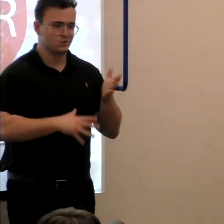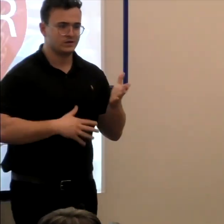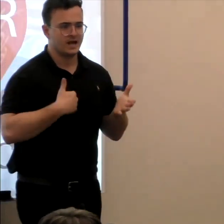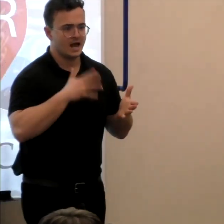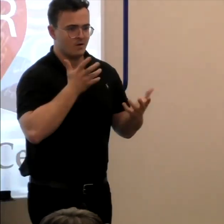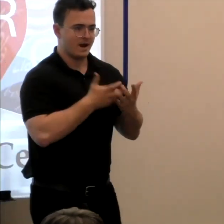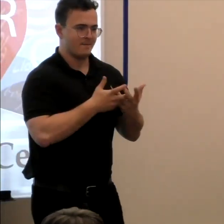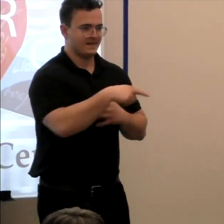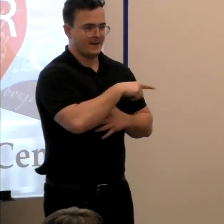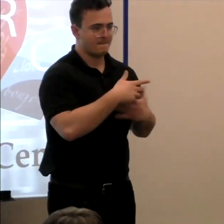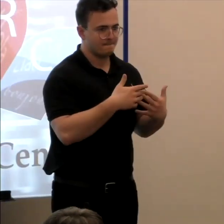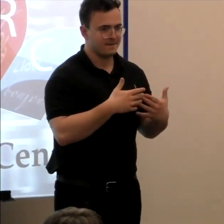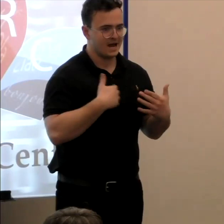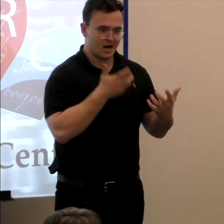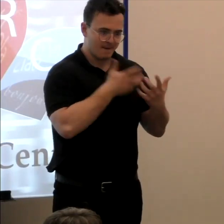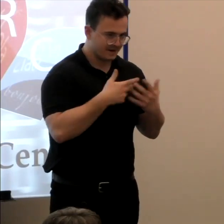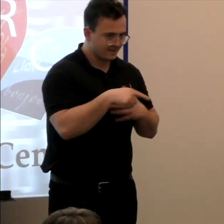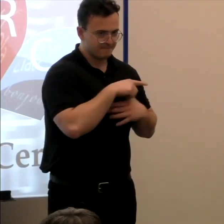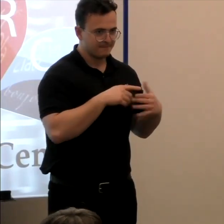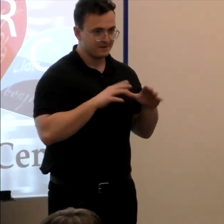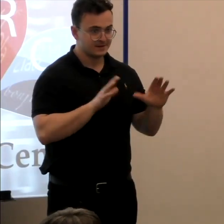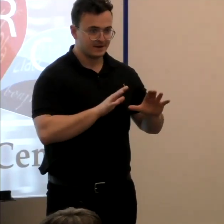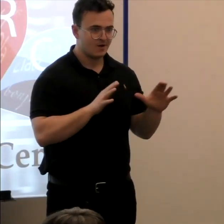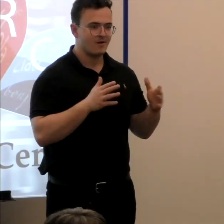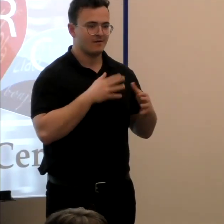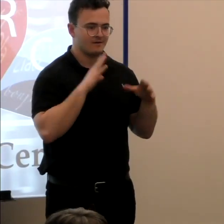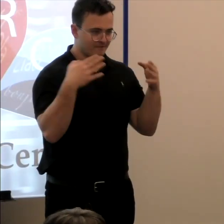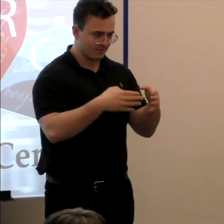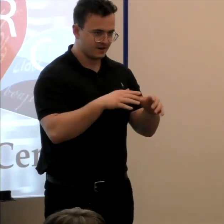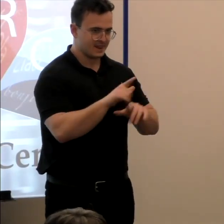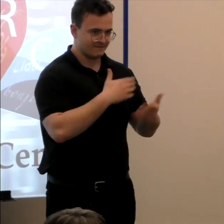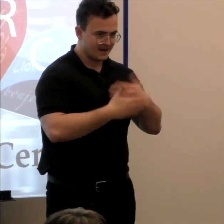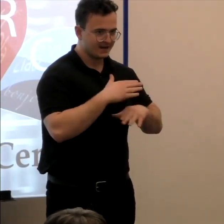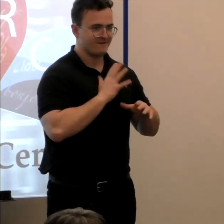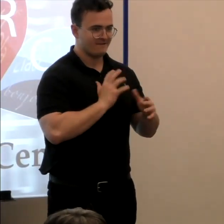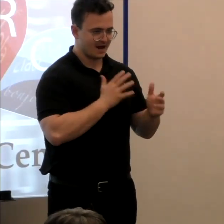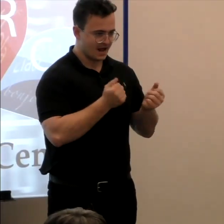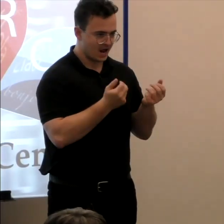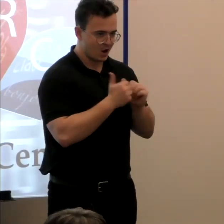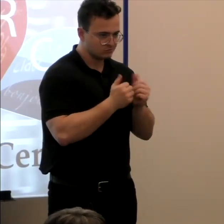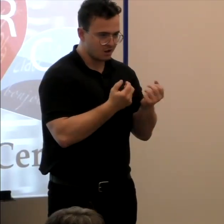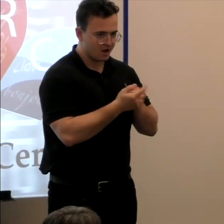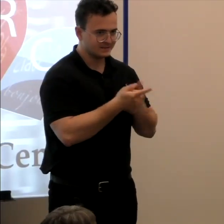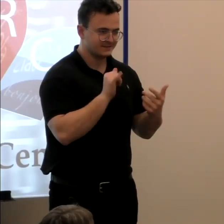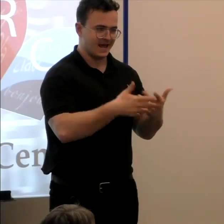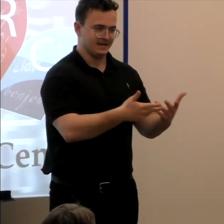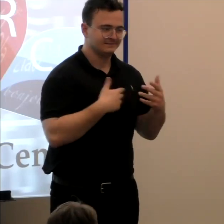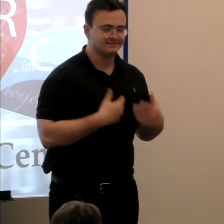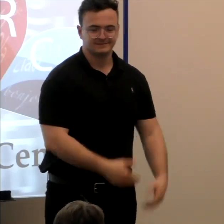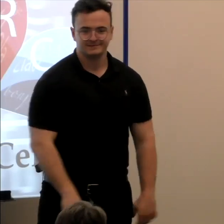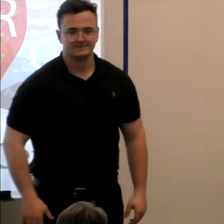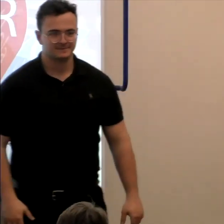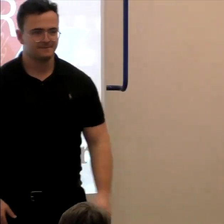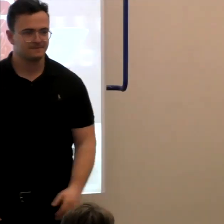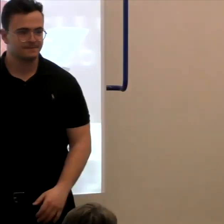And Brenda's saying, if I have left-handed students, I try to accommodate them, and I will focus on the left-handed signs and how to sign with my left